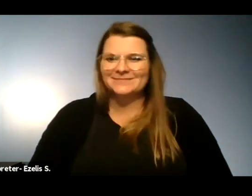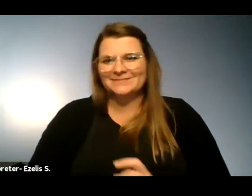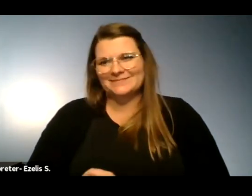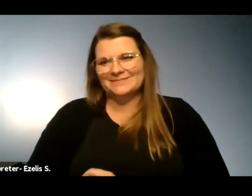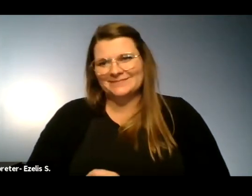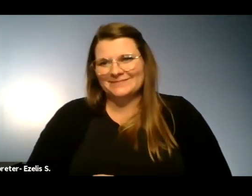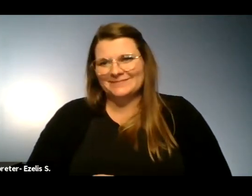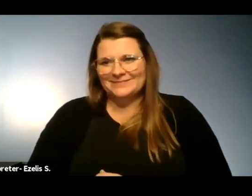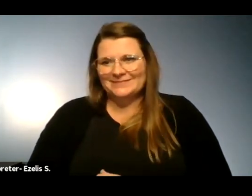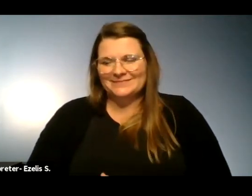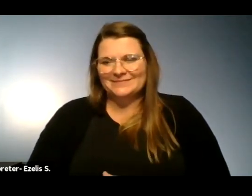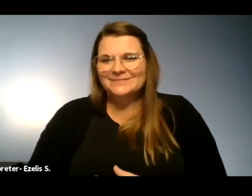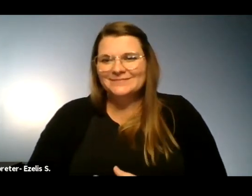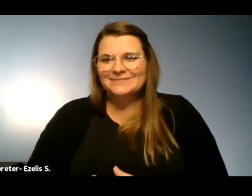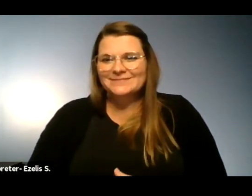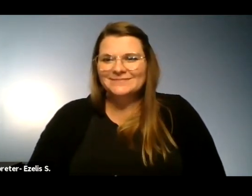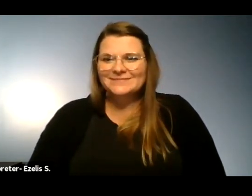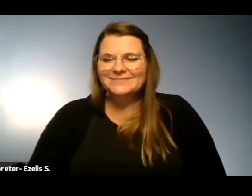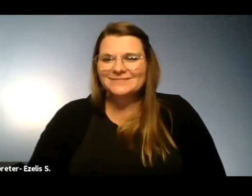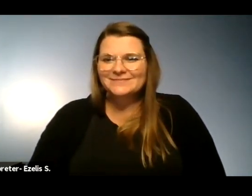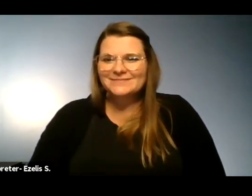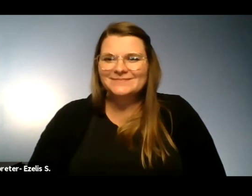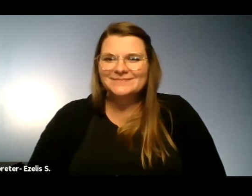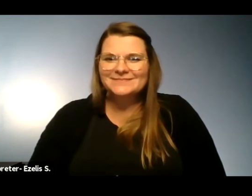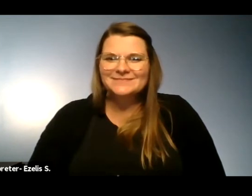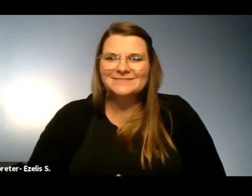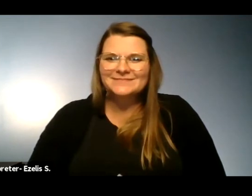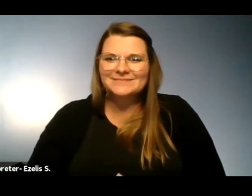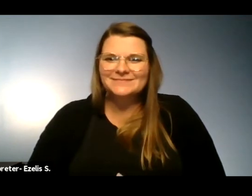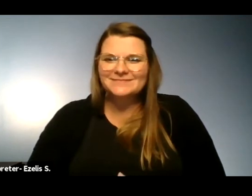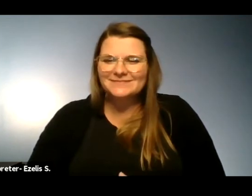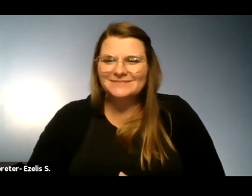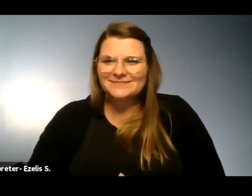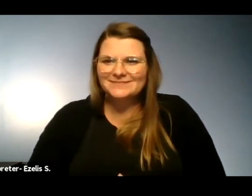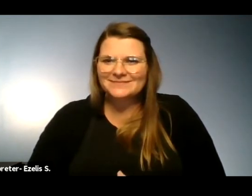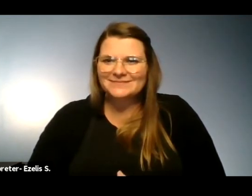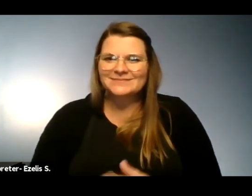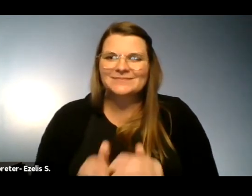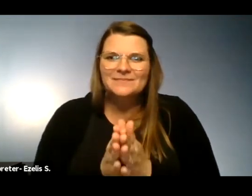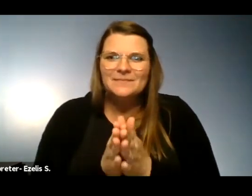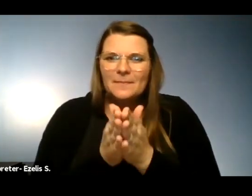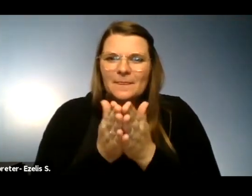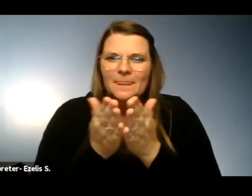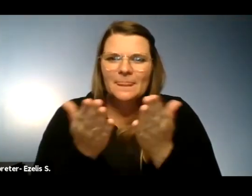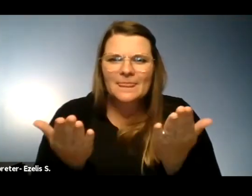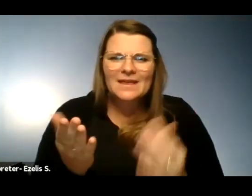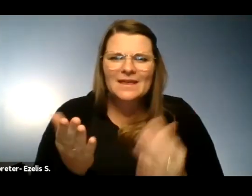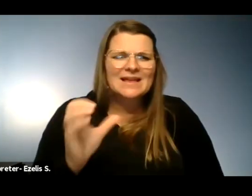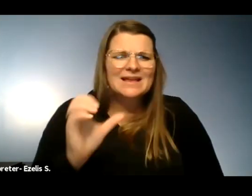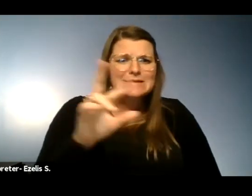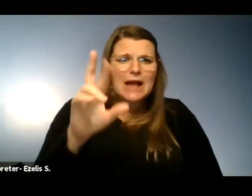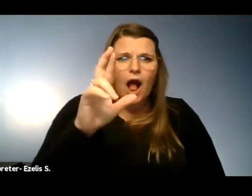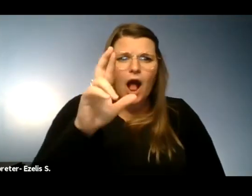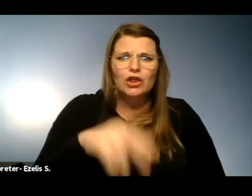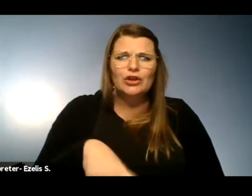Oh, Skylar switched off the TV and